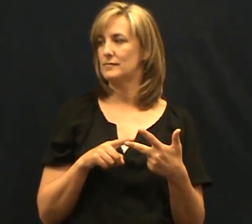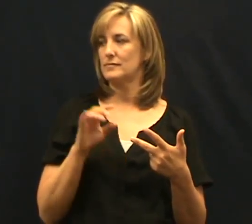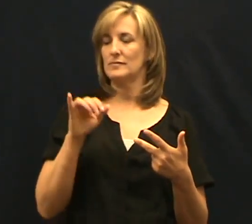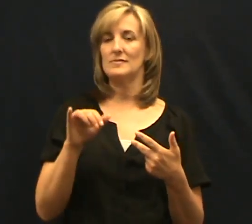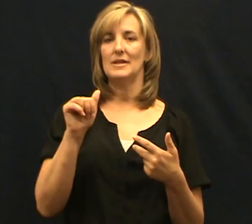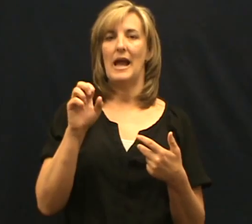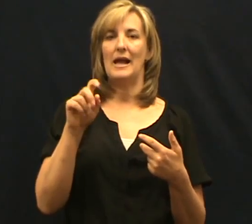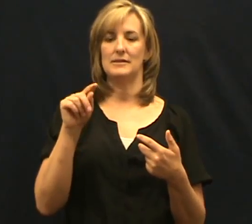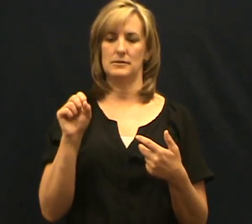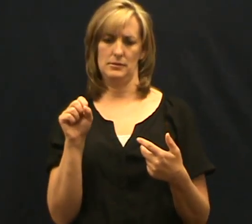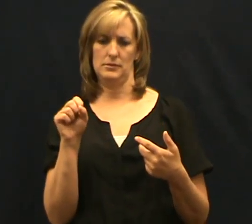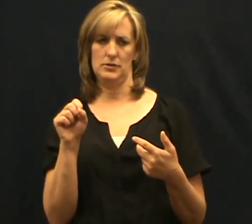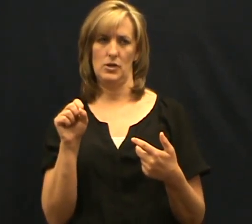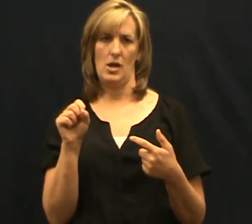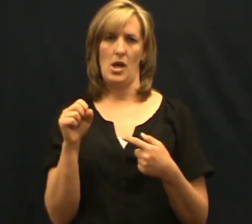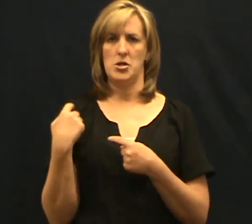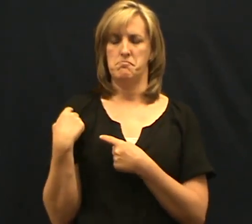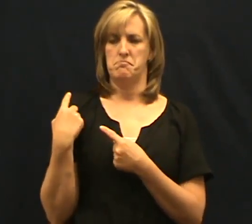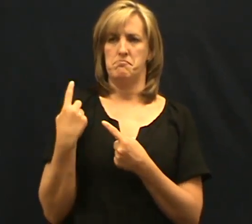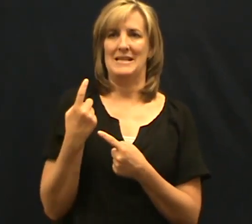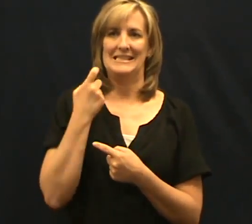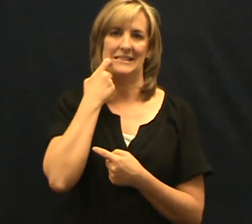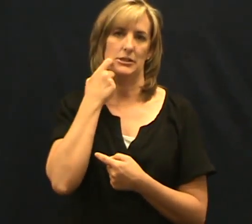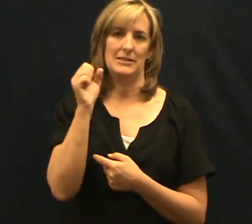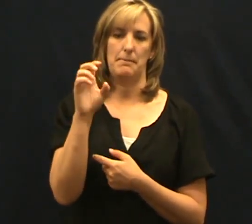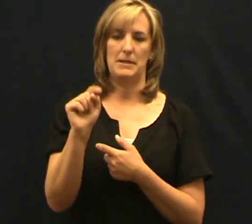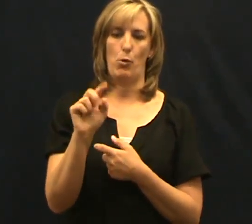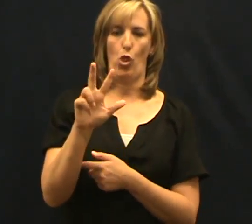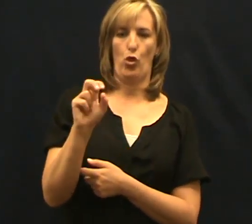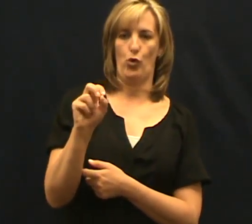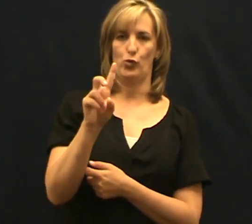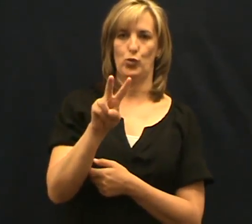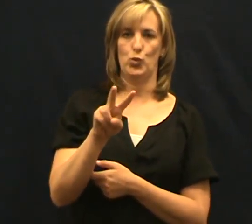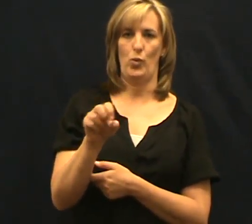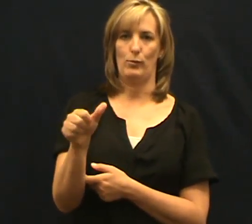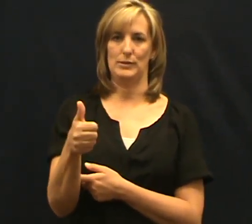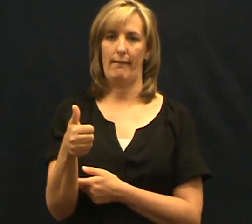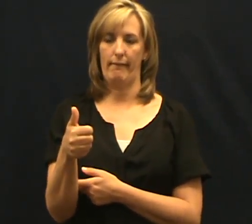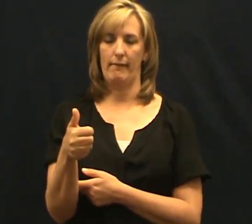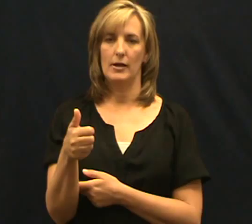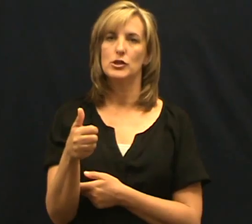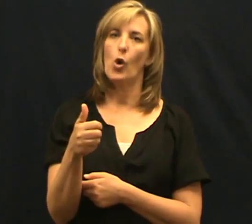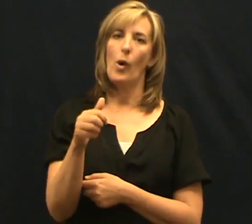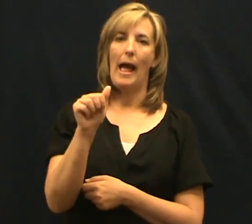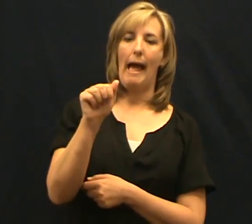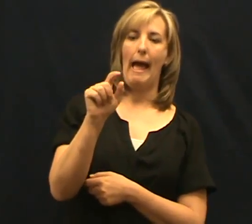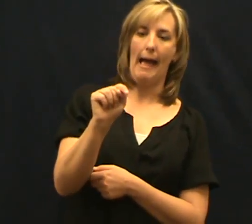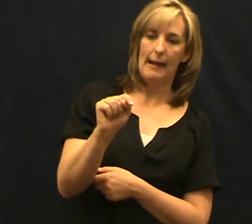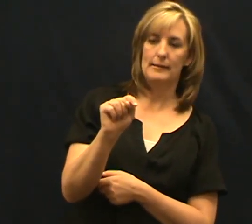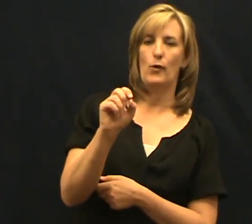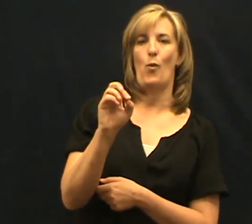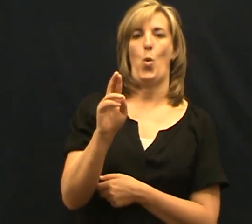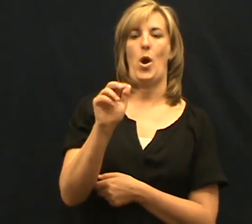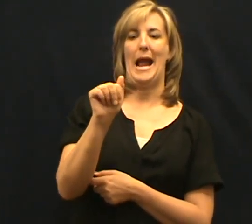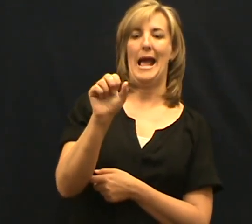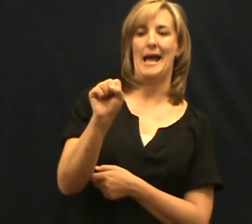of business on September 30, 2010. So we would say at September 30 or as of September 30,